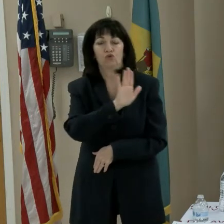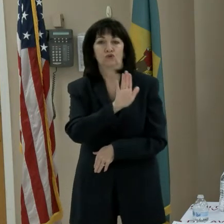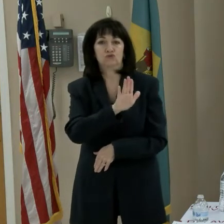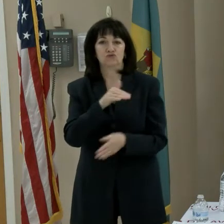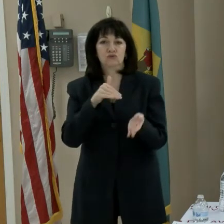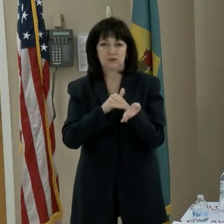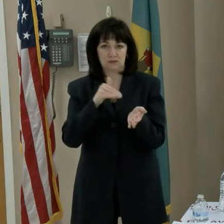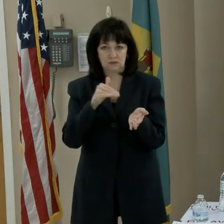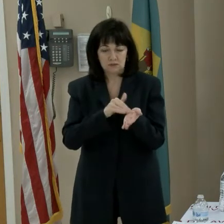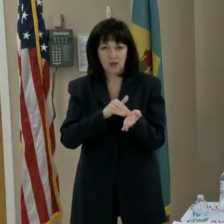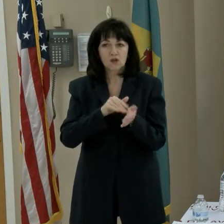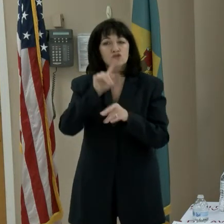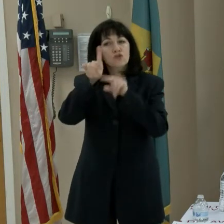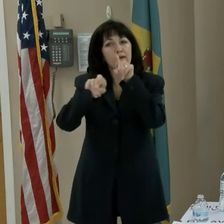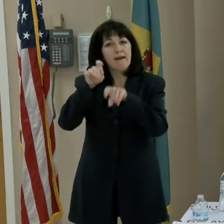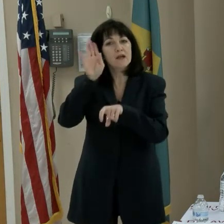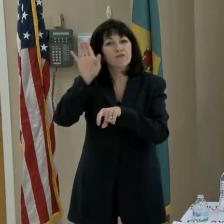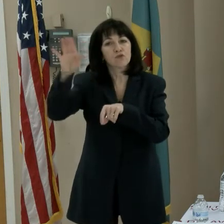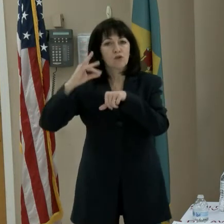testing recommendations.